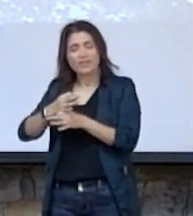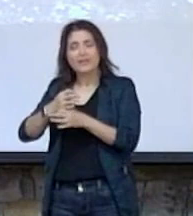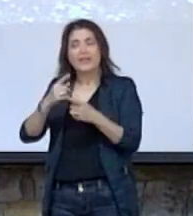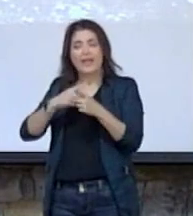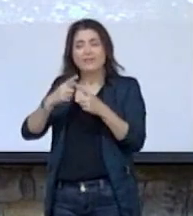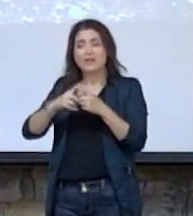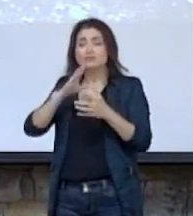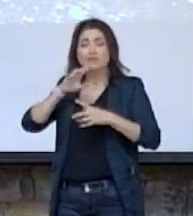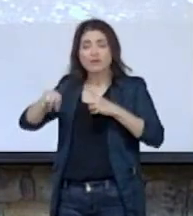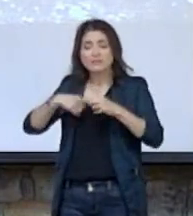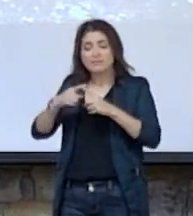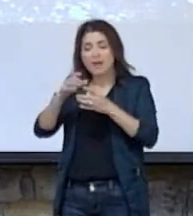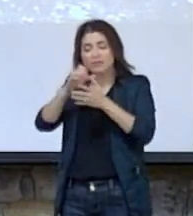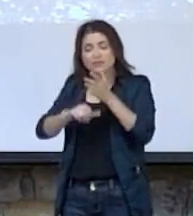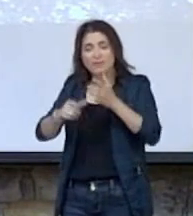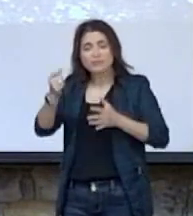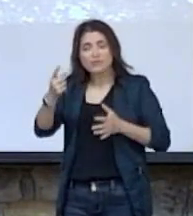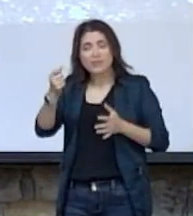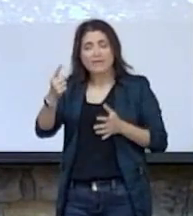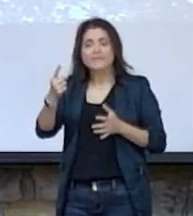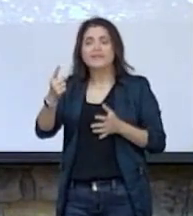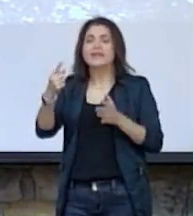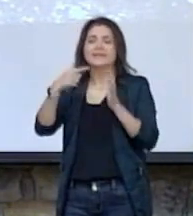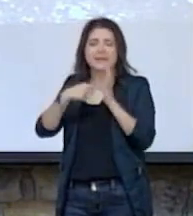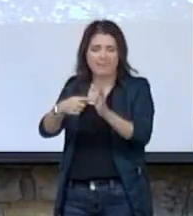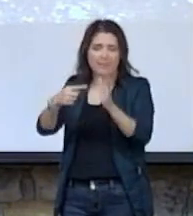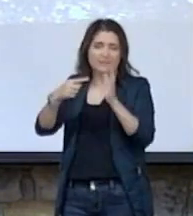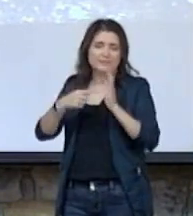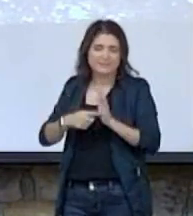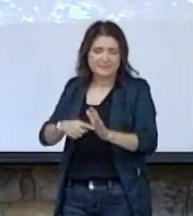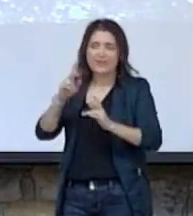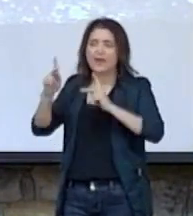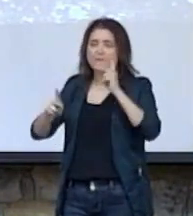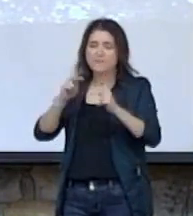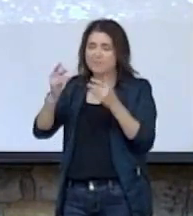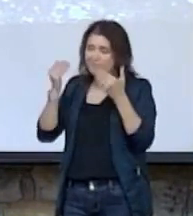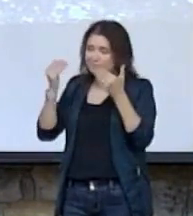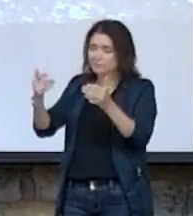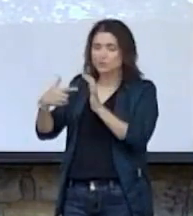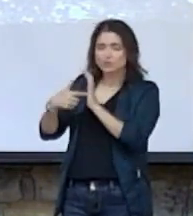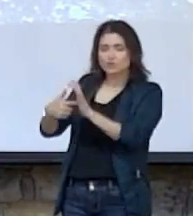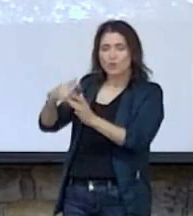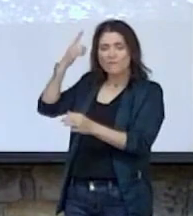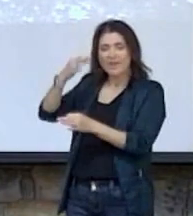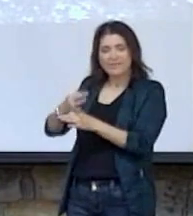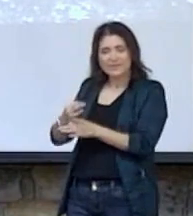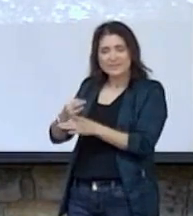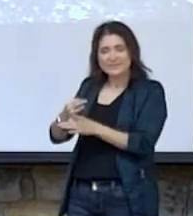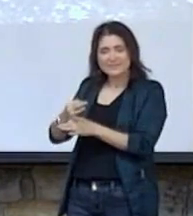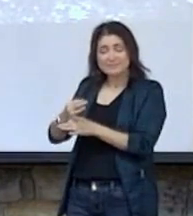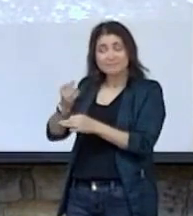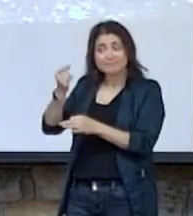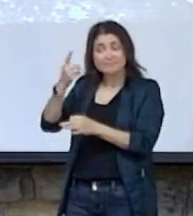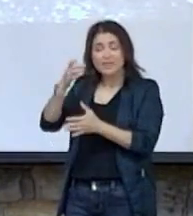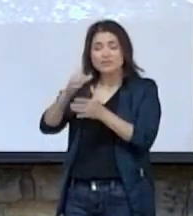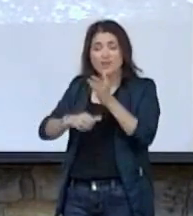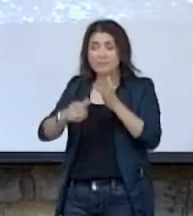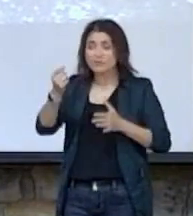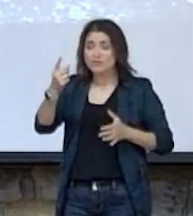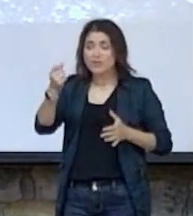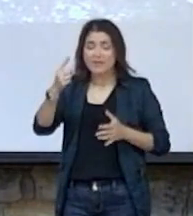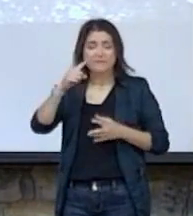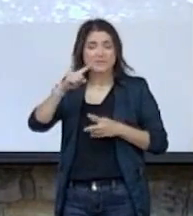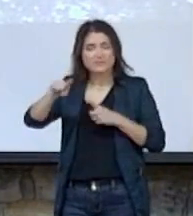in chapter 11? Examples of people that were faithful. You see, chapter 11 is all about